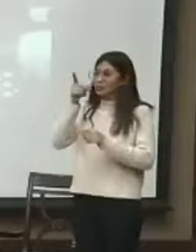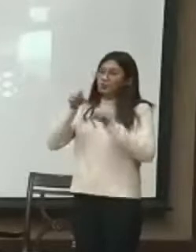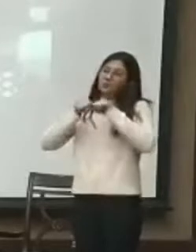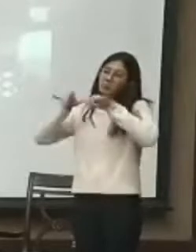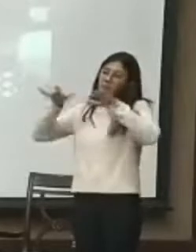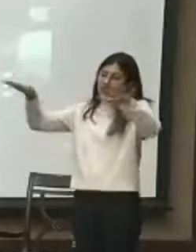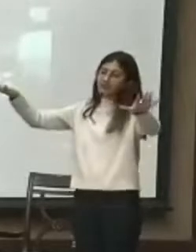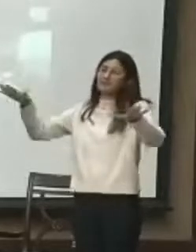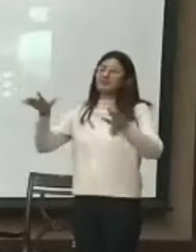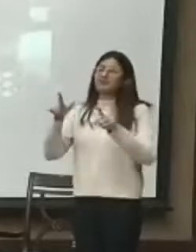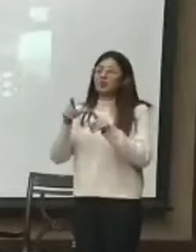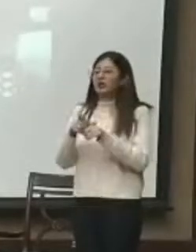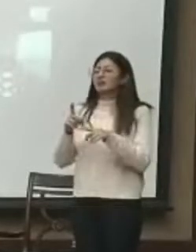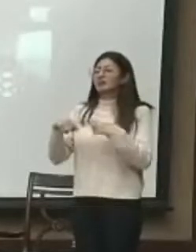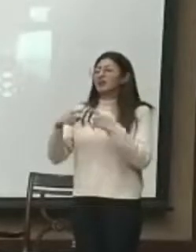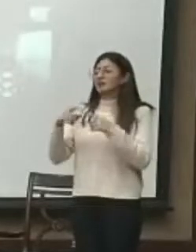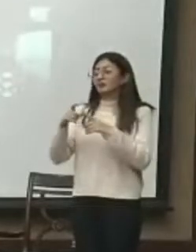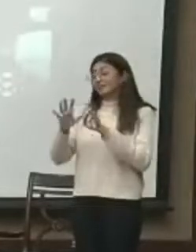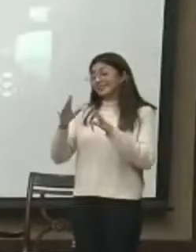message. And